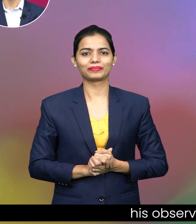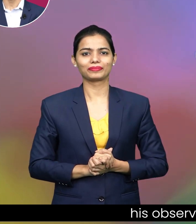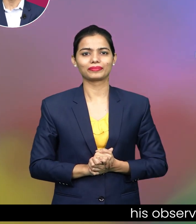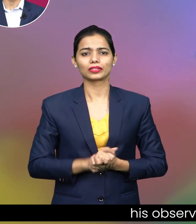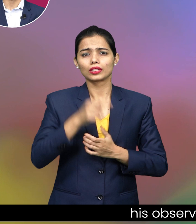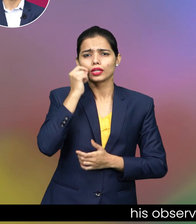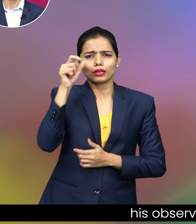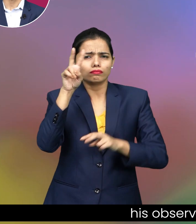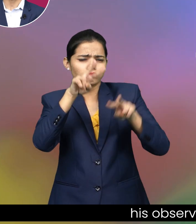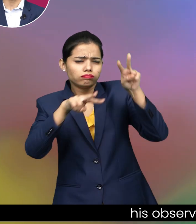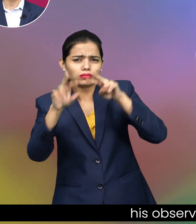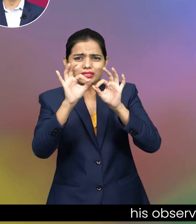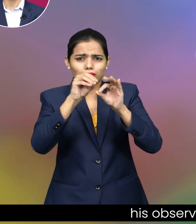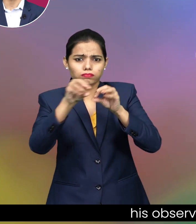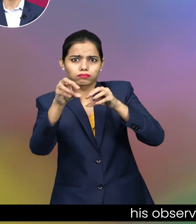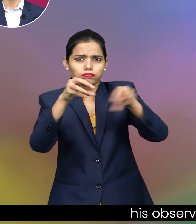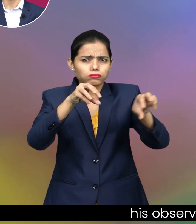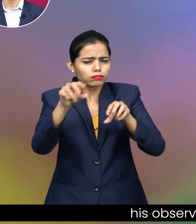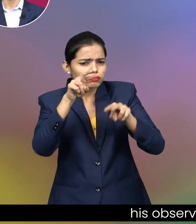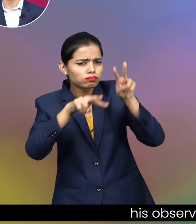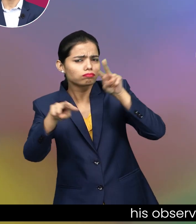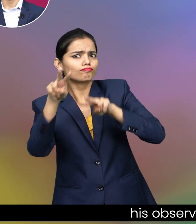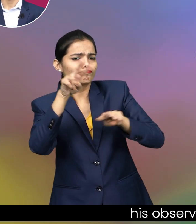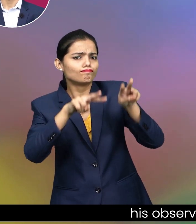his observation on cell division.